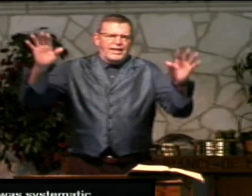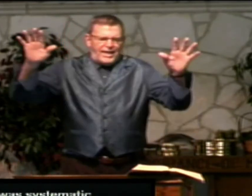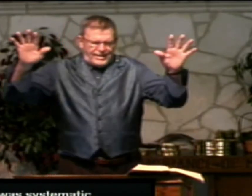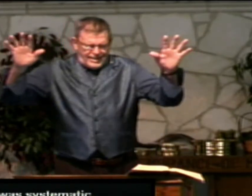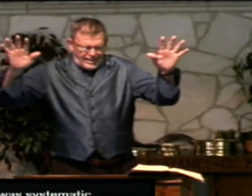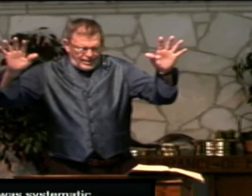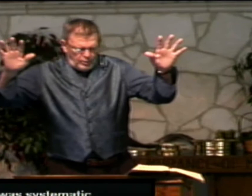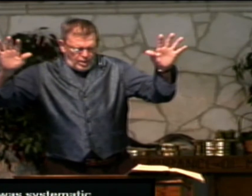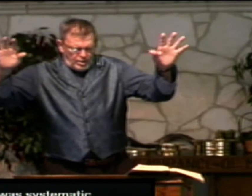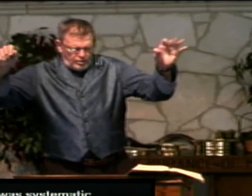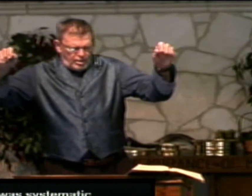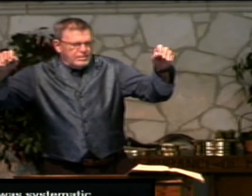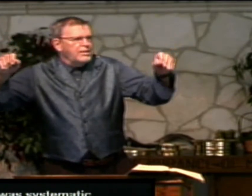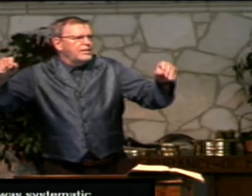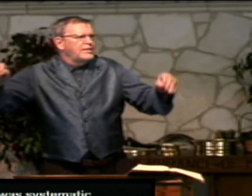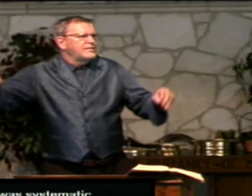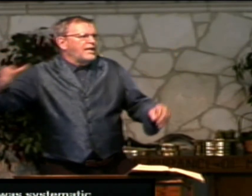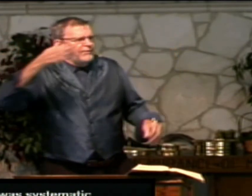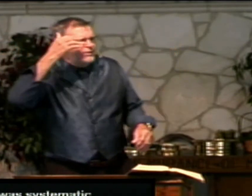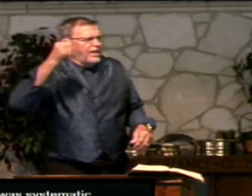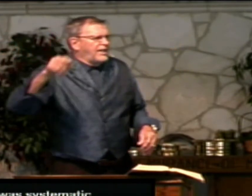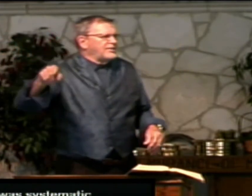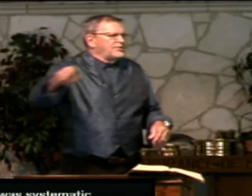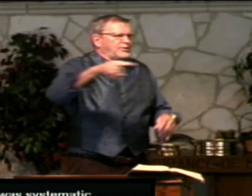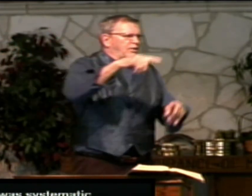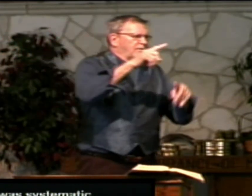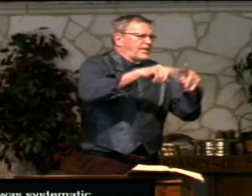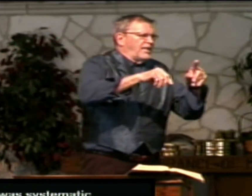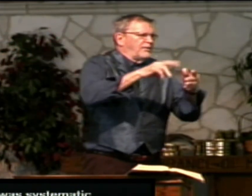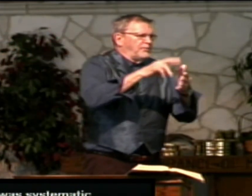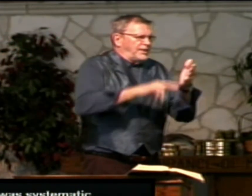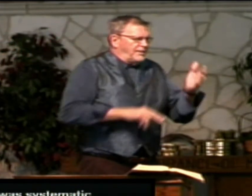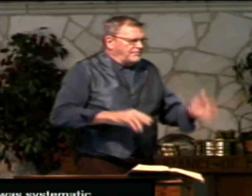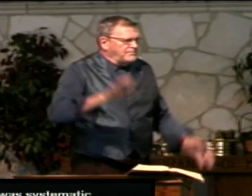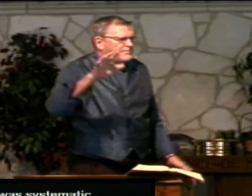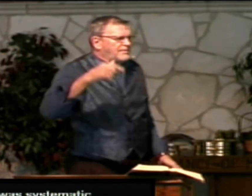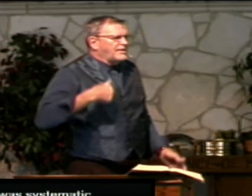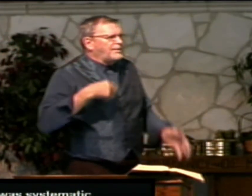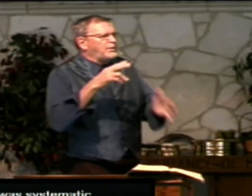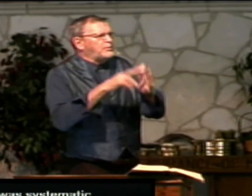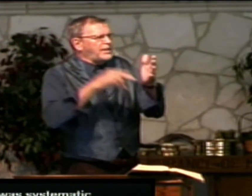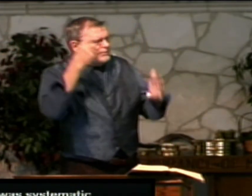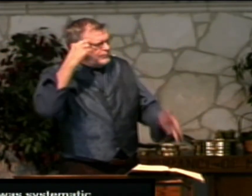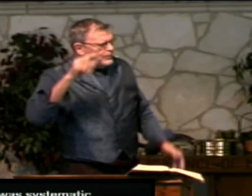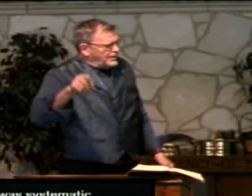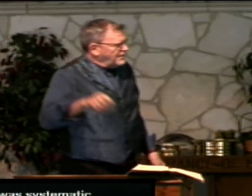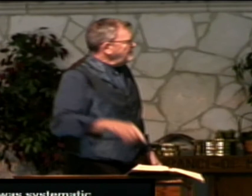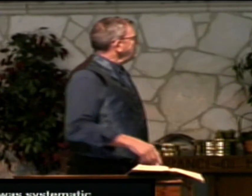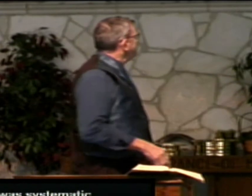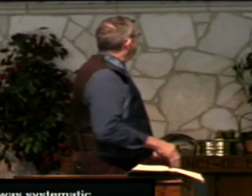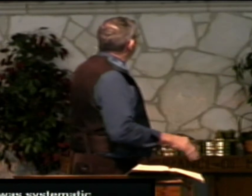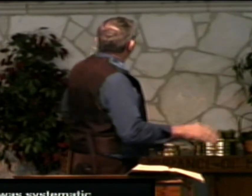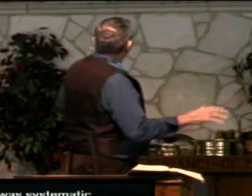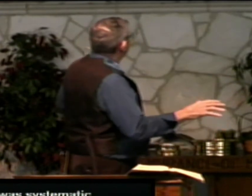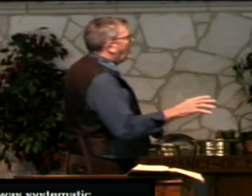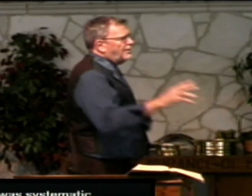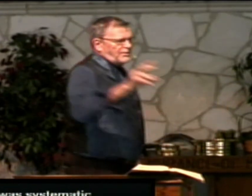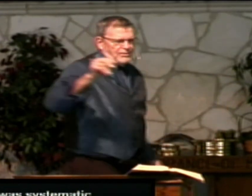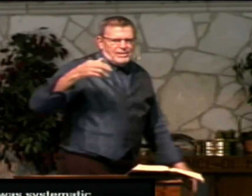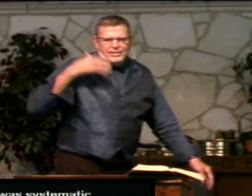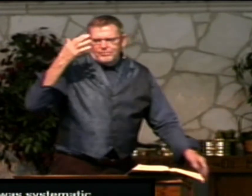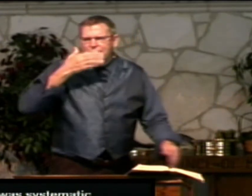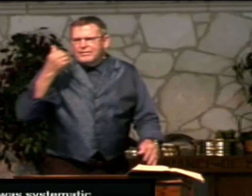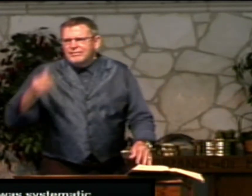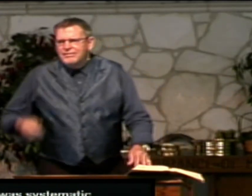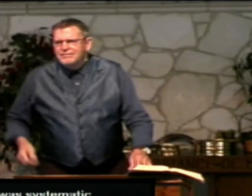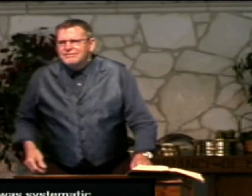Oh, I got it. I got it. Hold on, hold on. I forgot. Y'all cannot read. Let me read it for you. No,